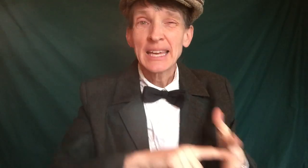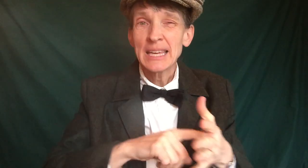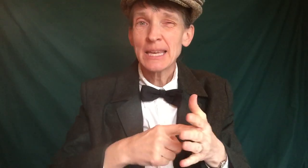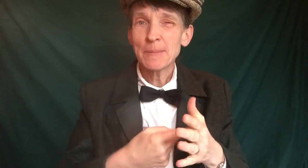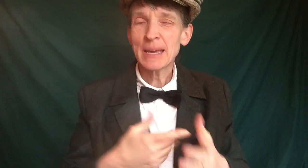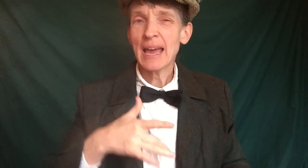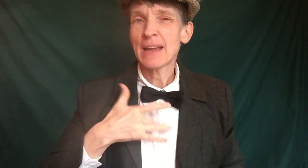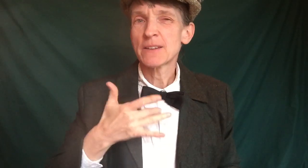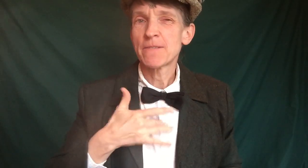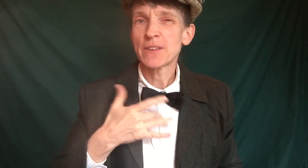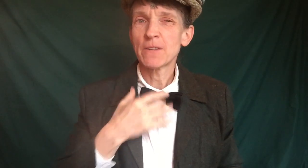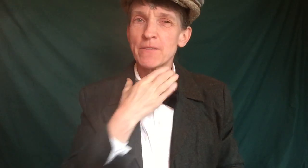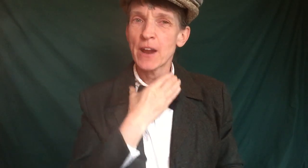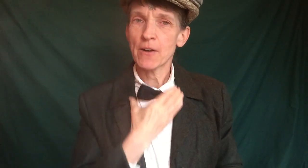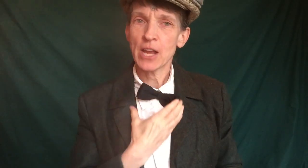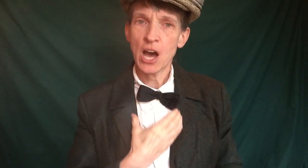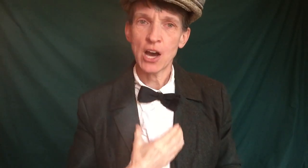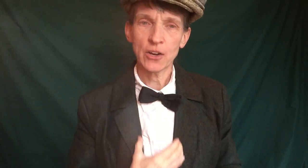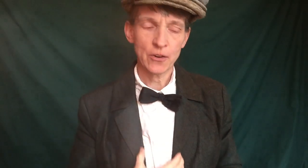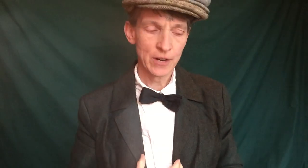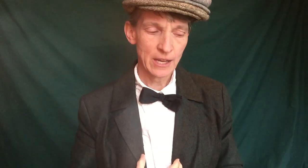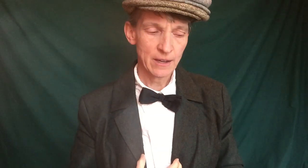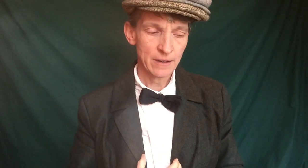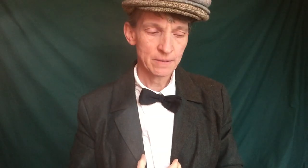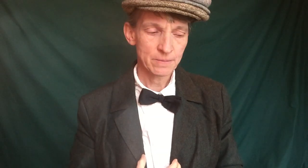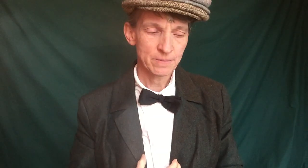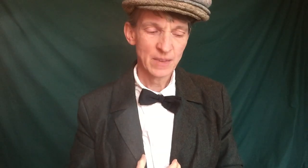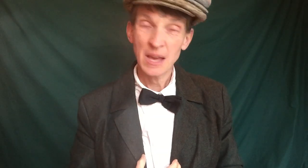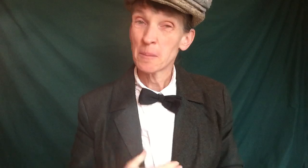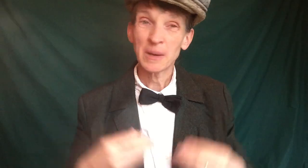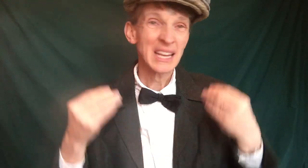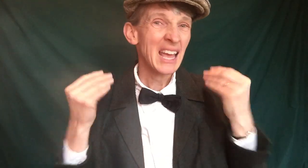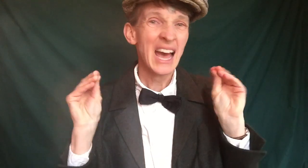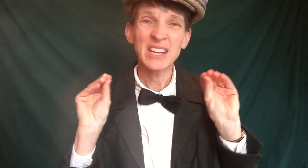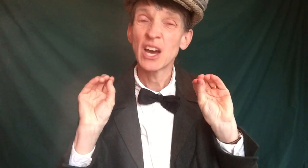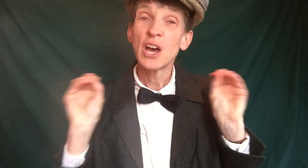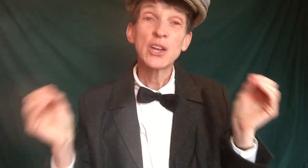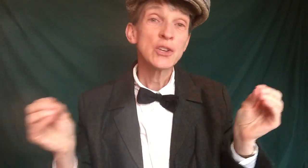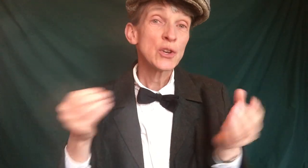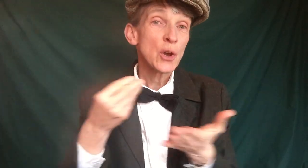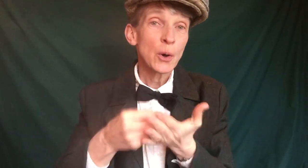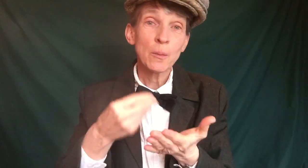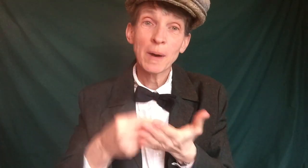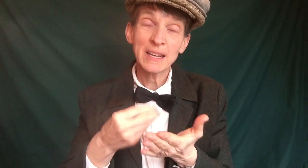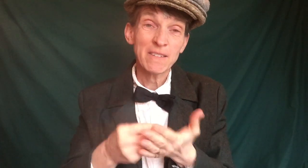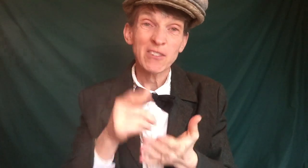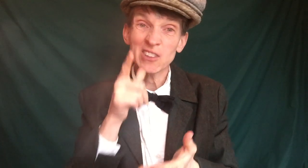He began to feel very hungry, but he had no money for